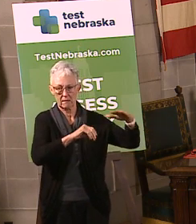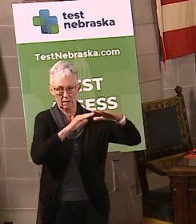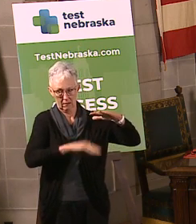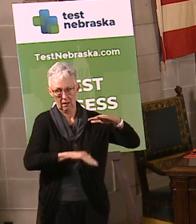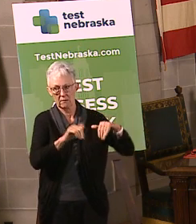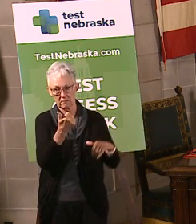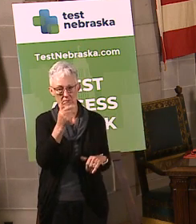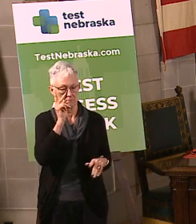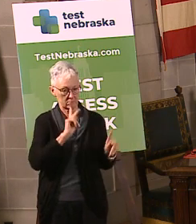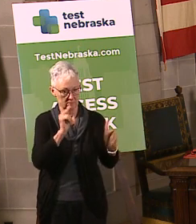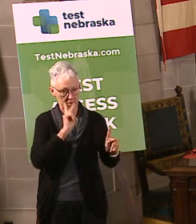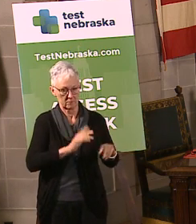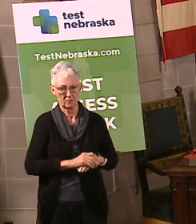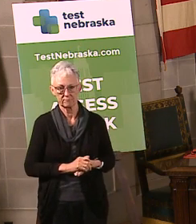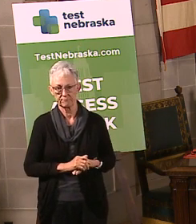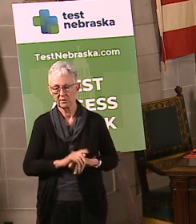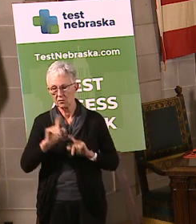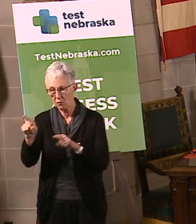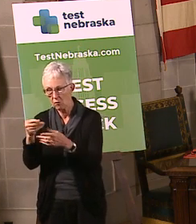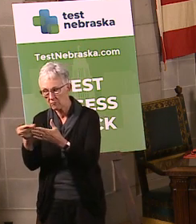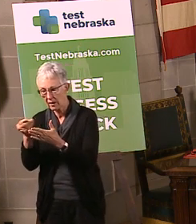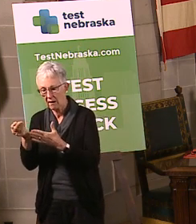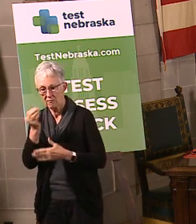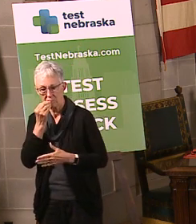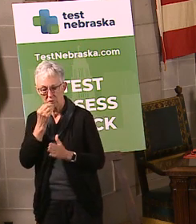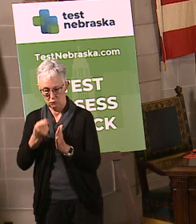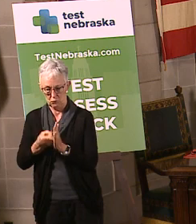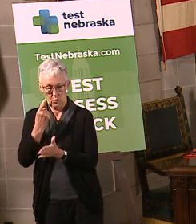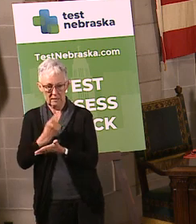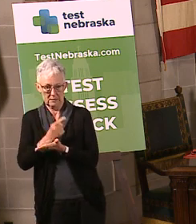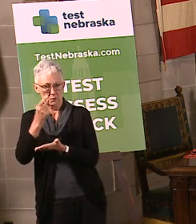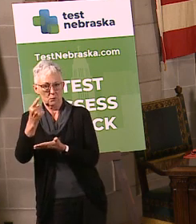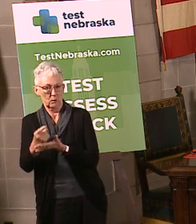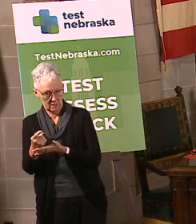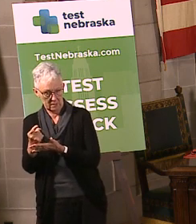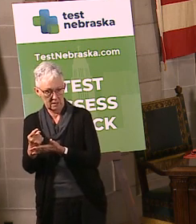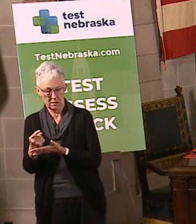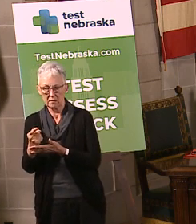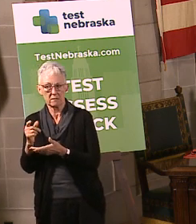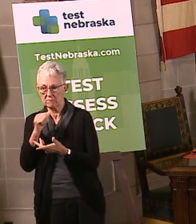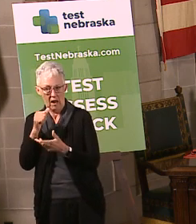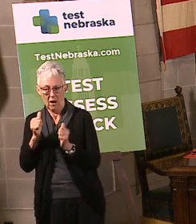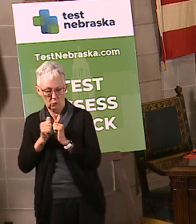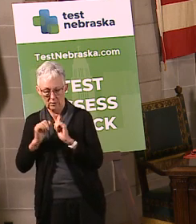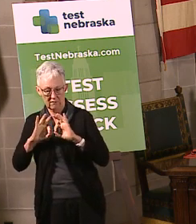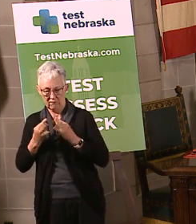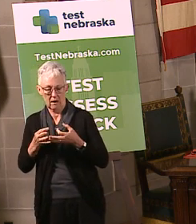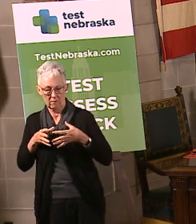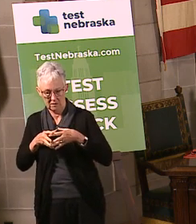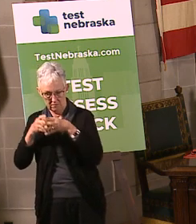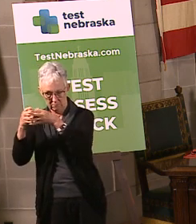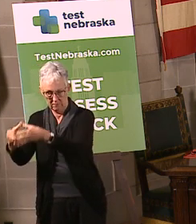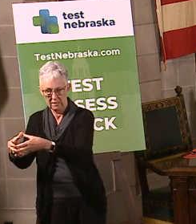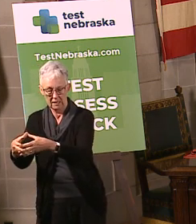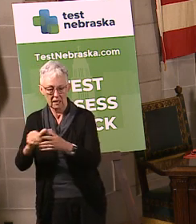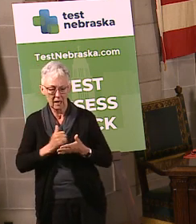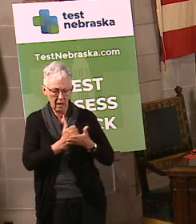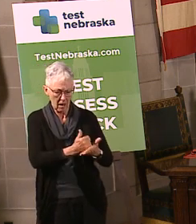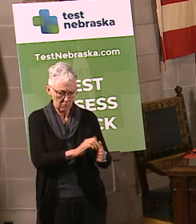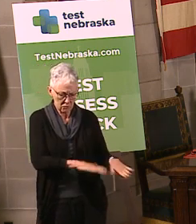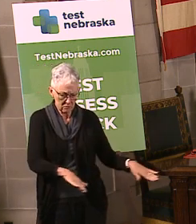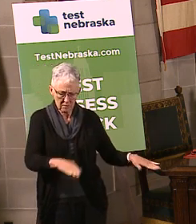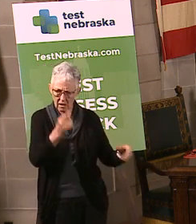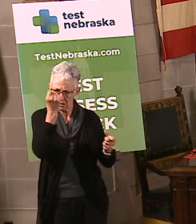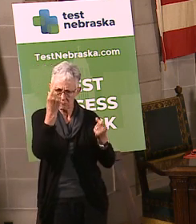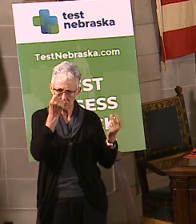don't take the whole family. Help kids socially distance by keeping them at home to play. Help seniors socially distance by running